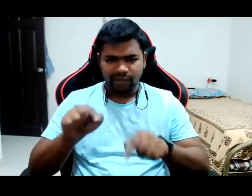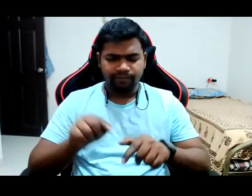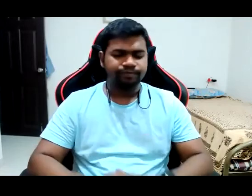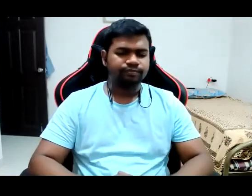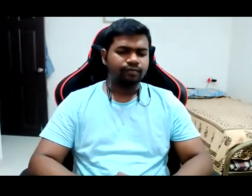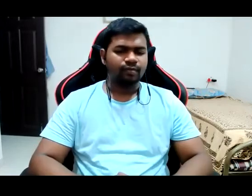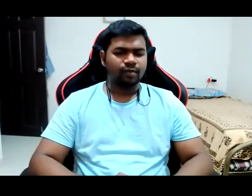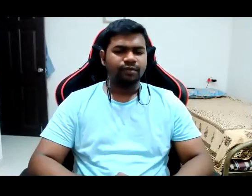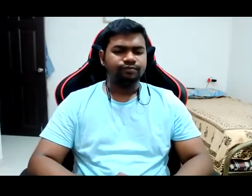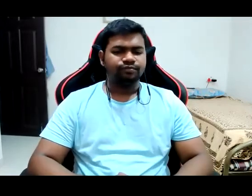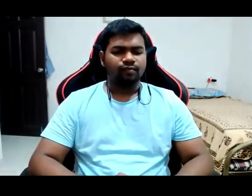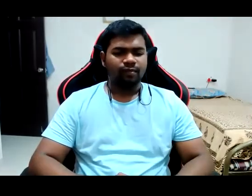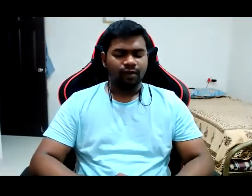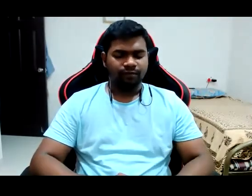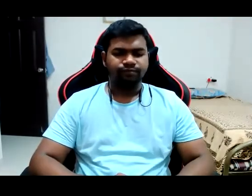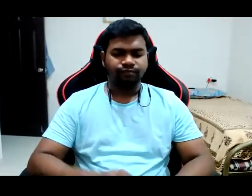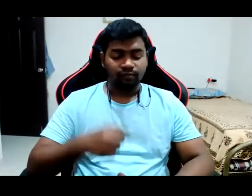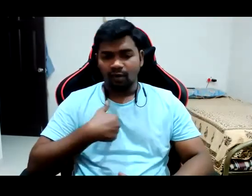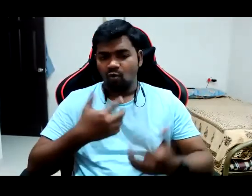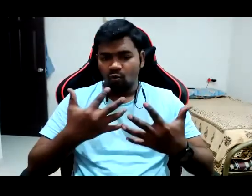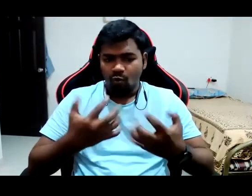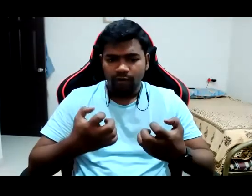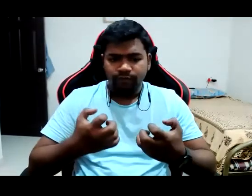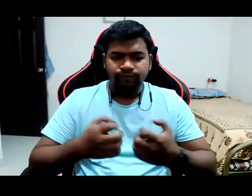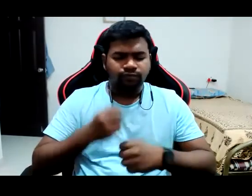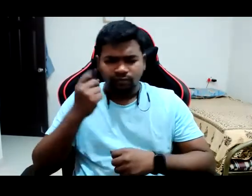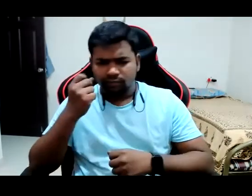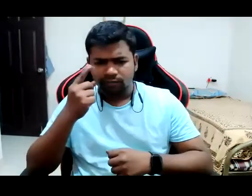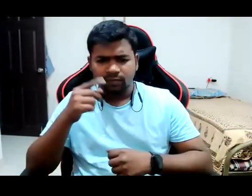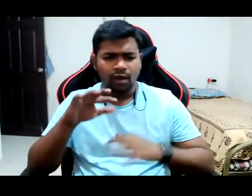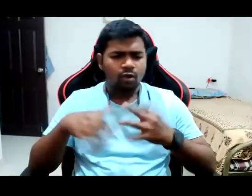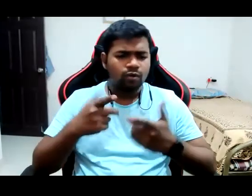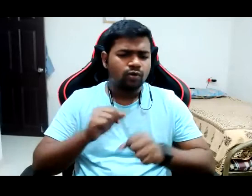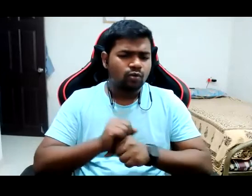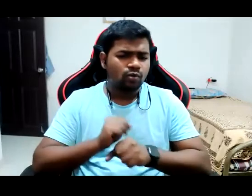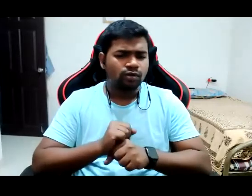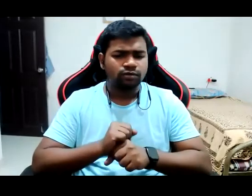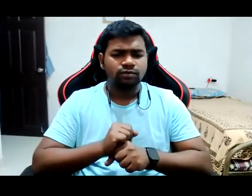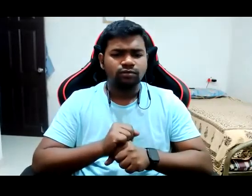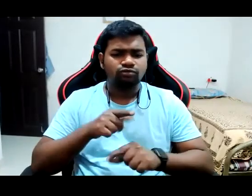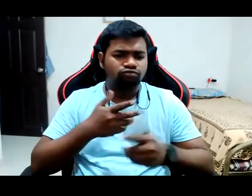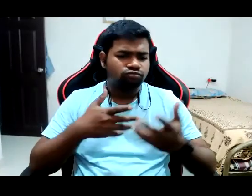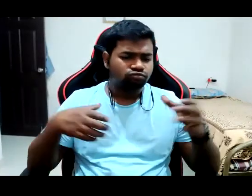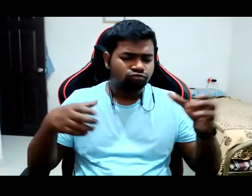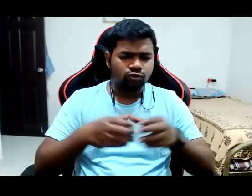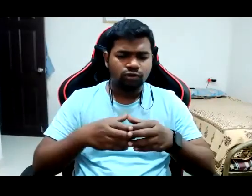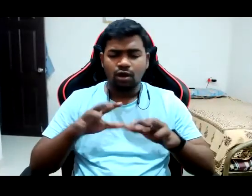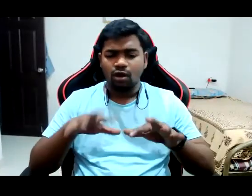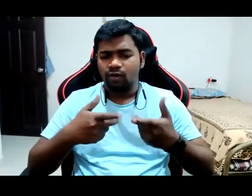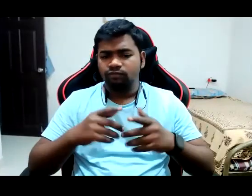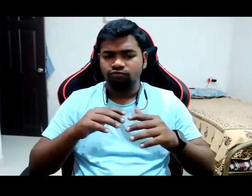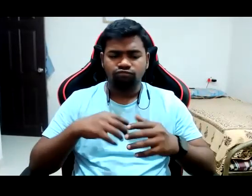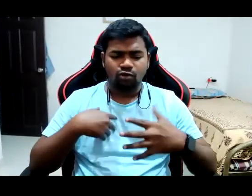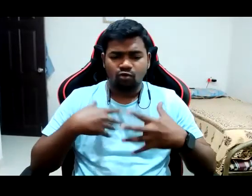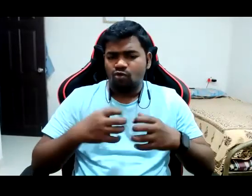So I wanted to understand how it actually worked together and how I can form a team.